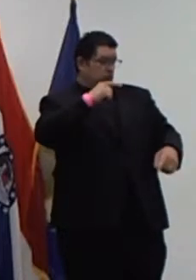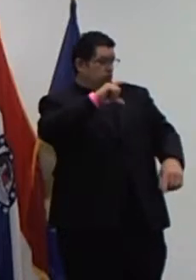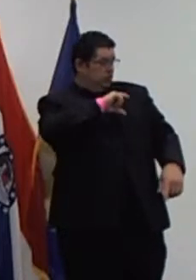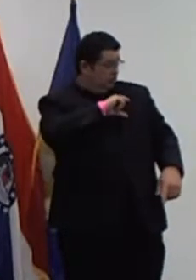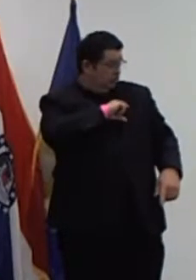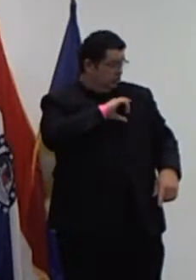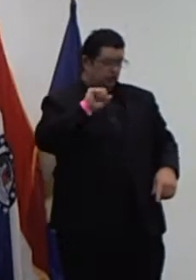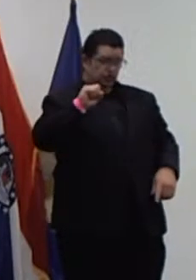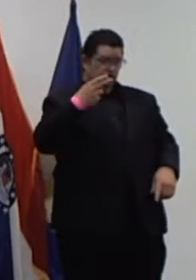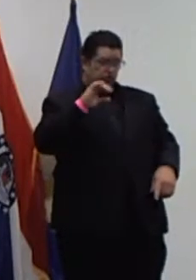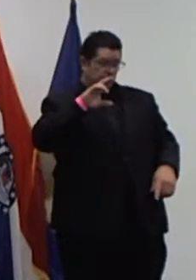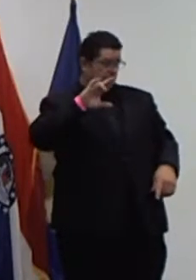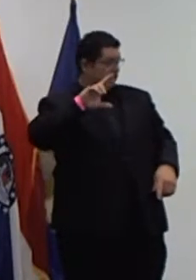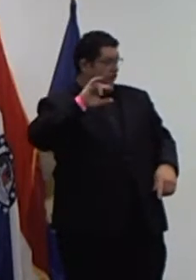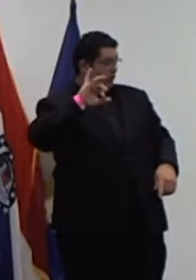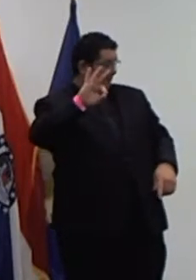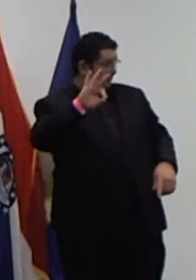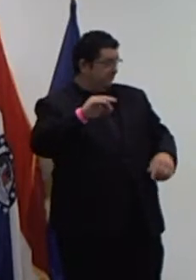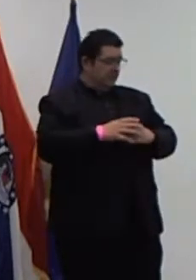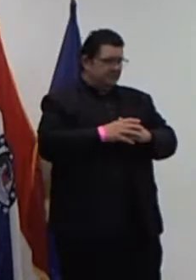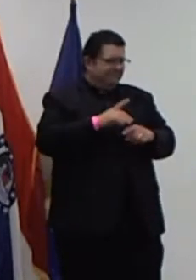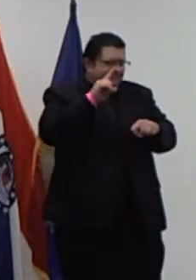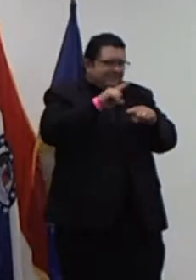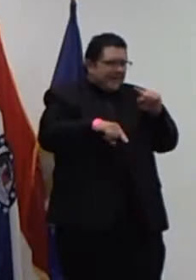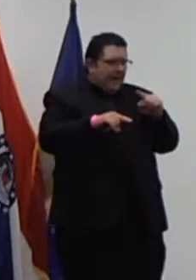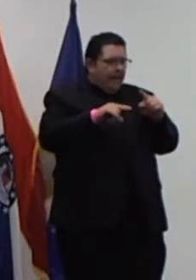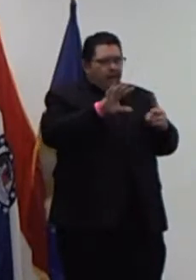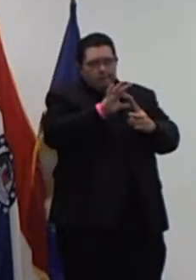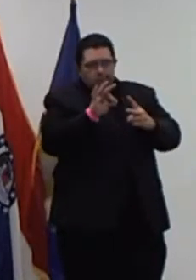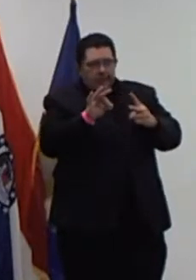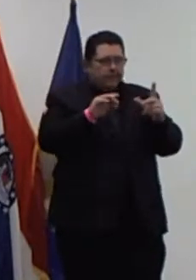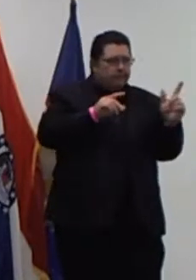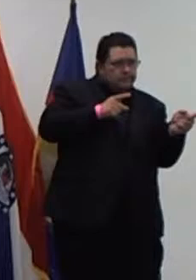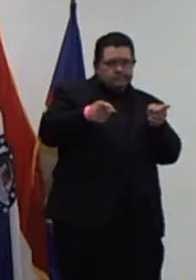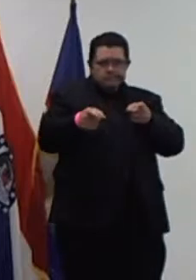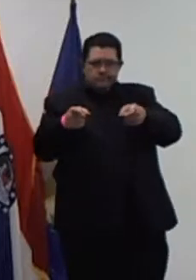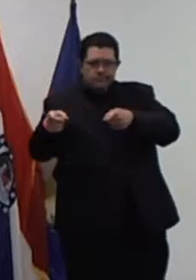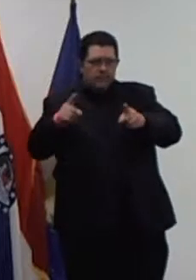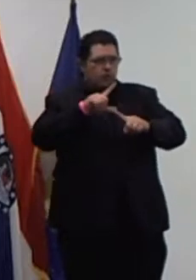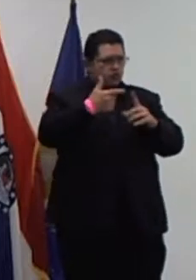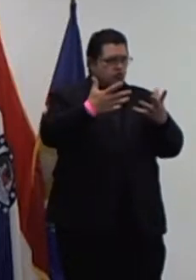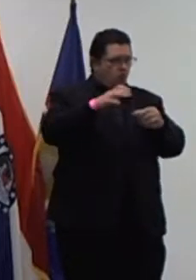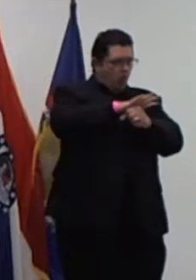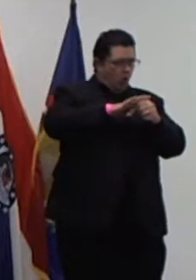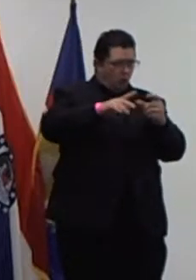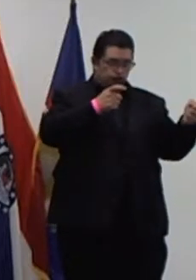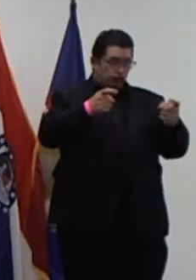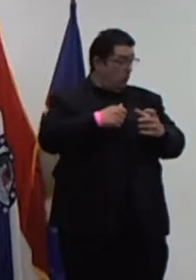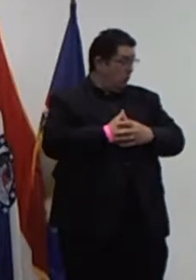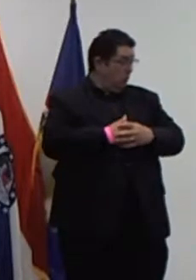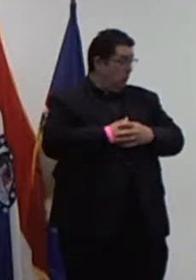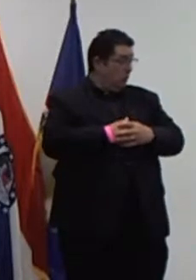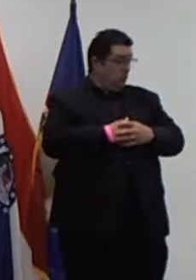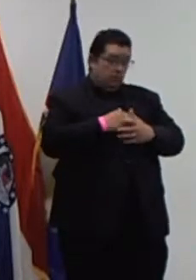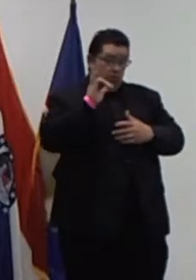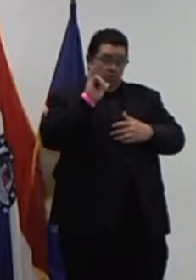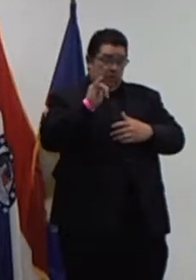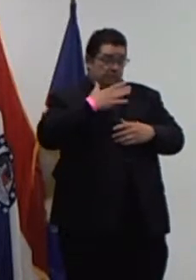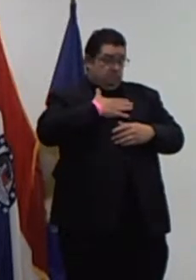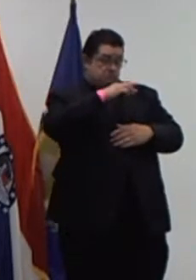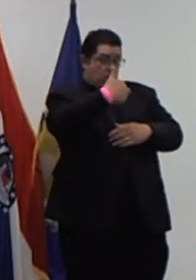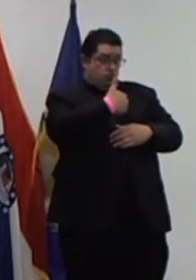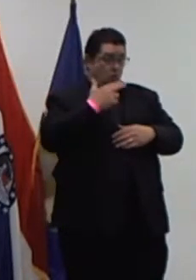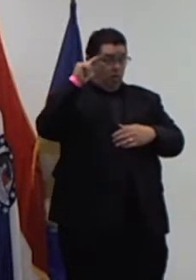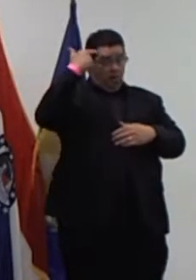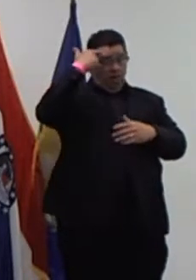that. But you can't pick and choose when you want local control. And people have to understand, you know, that's why I've been in my role as governor. I don't like the